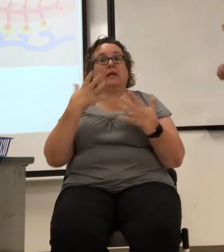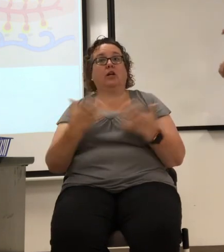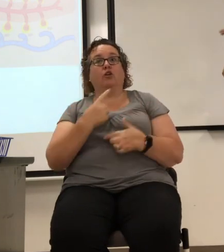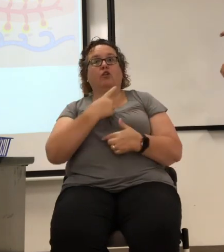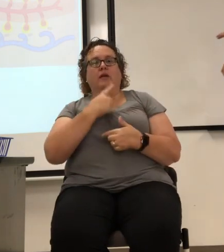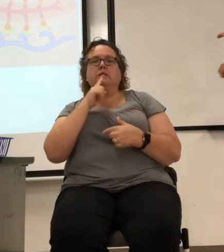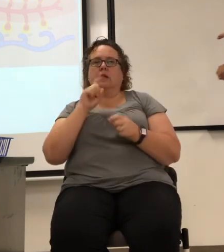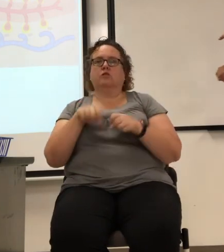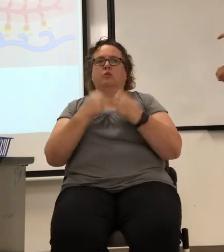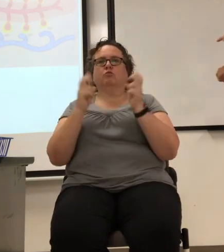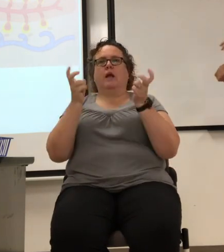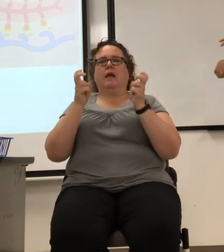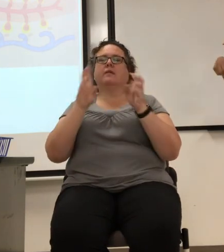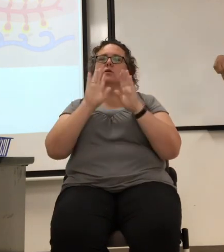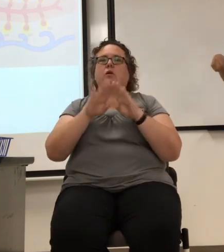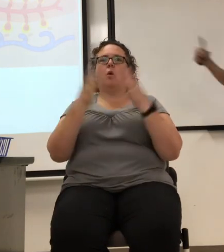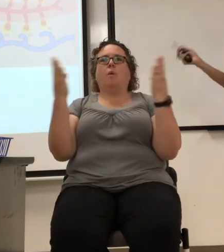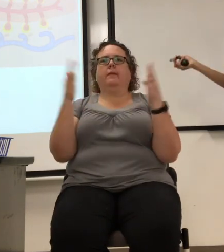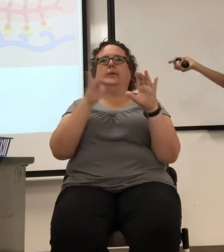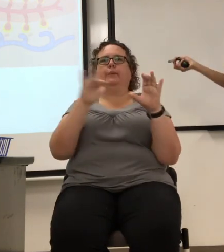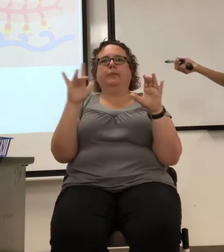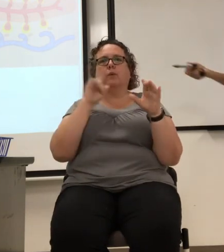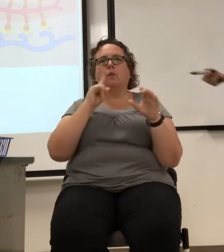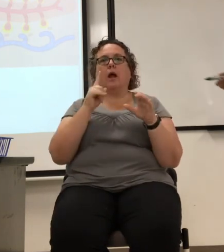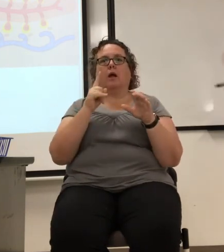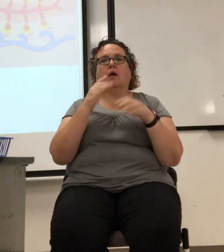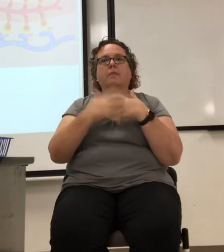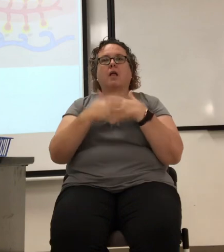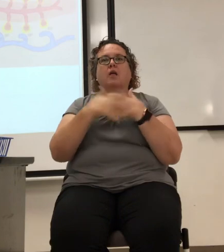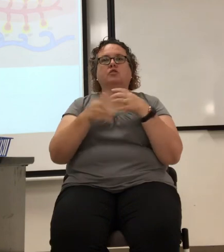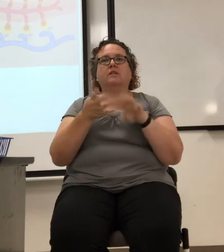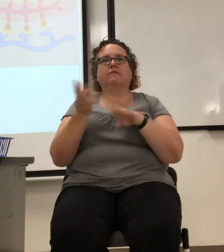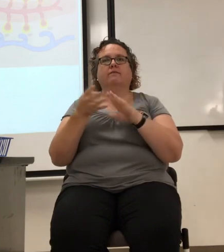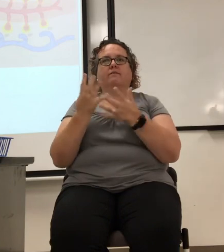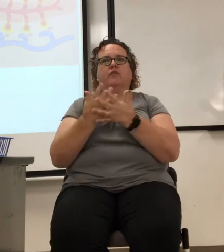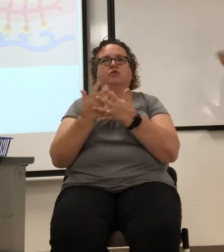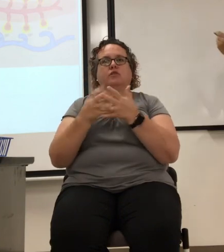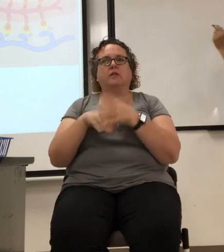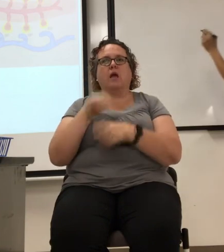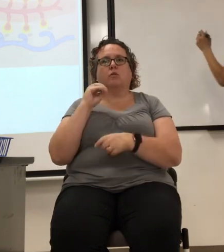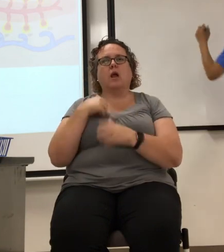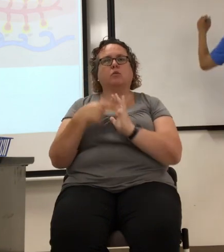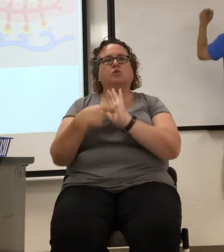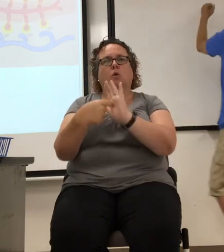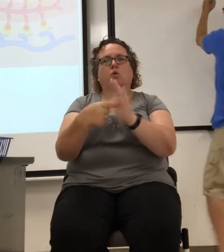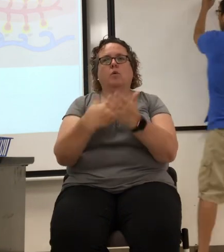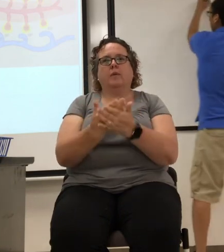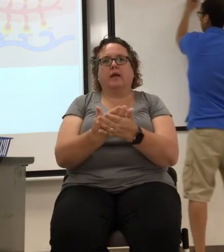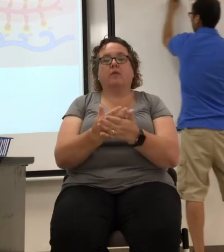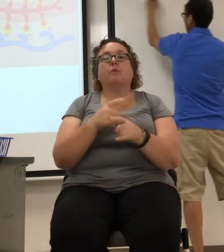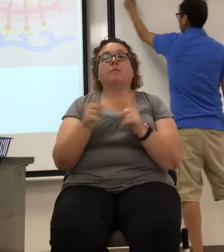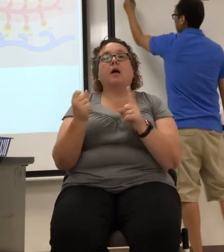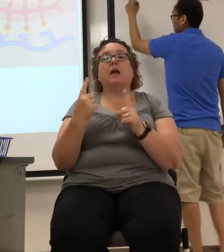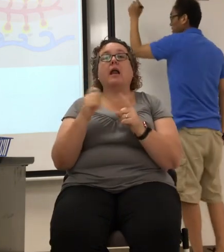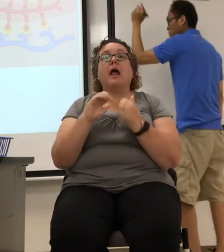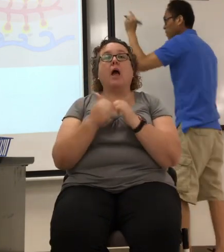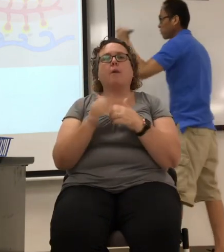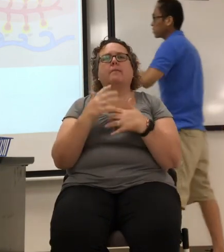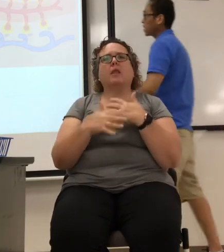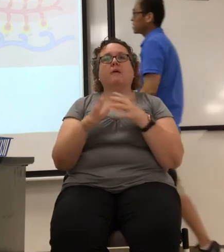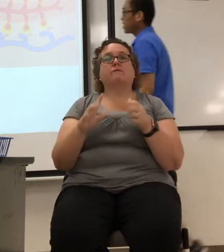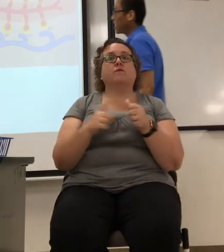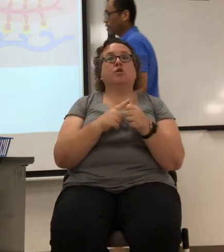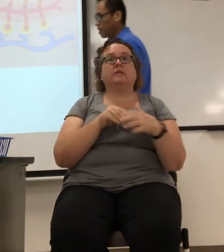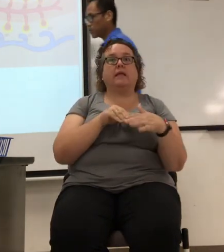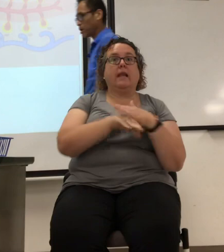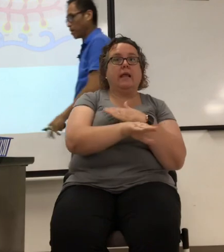an open spot where blood just filters out. And I'll show it to you when you get there. So, let's just talk about how blood first gets in. Blood